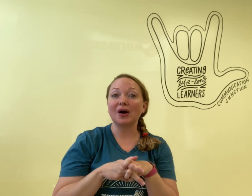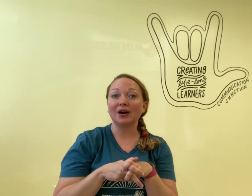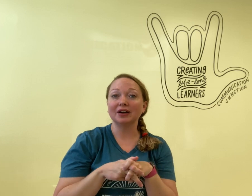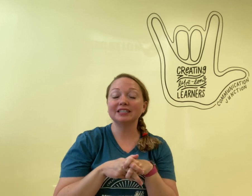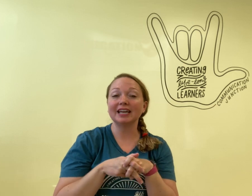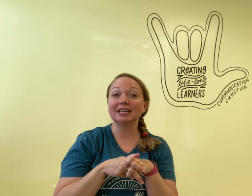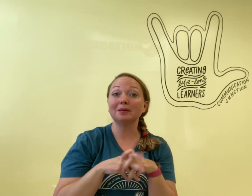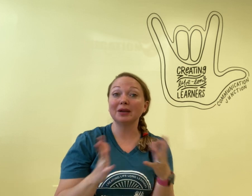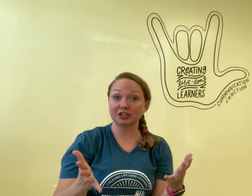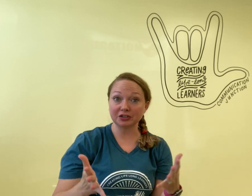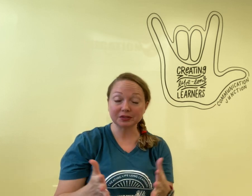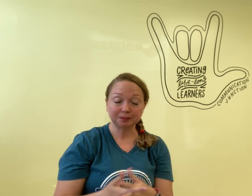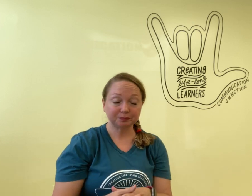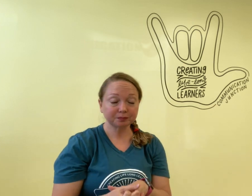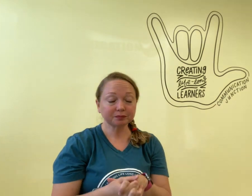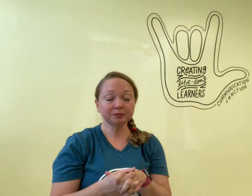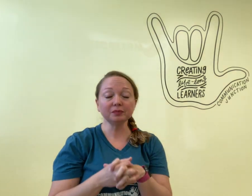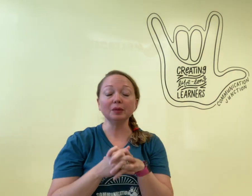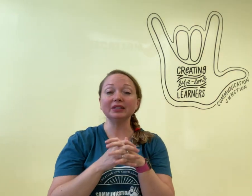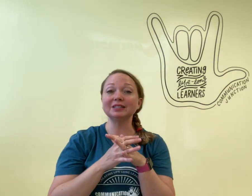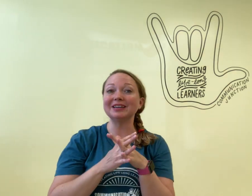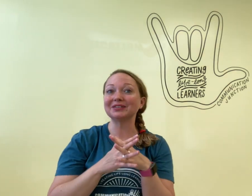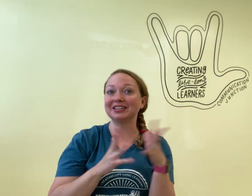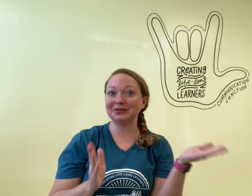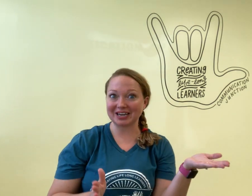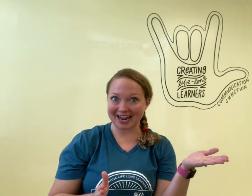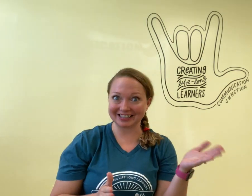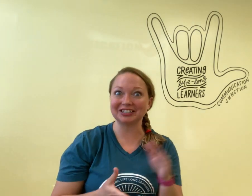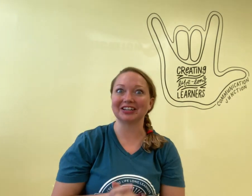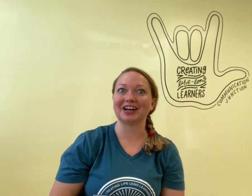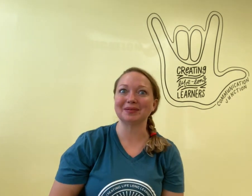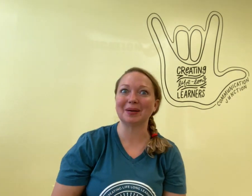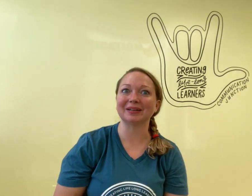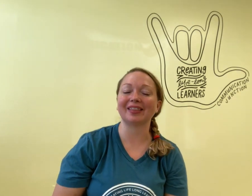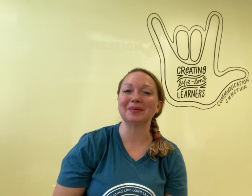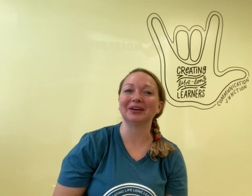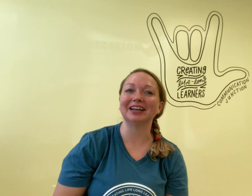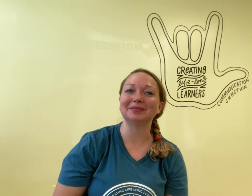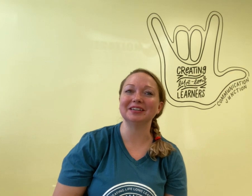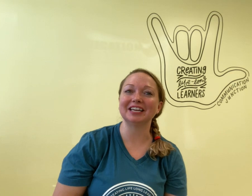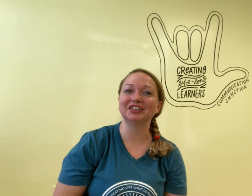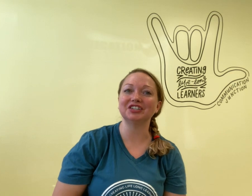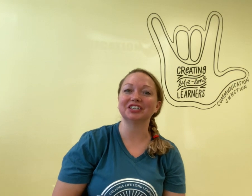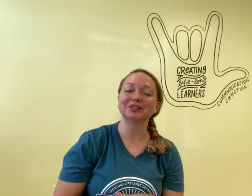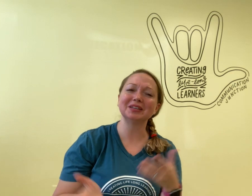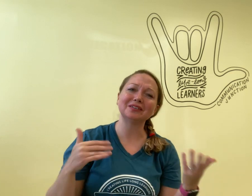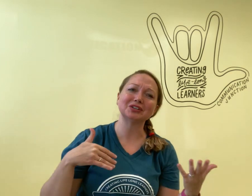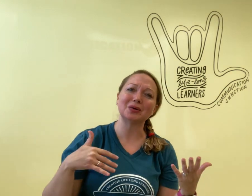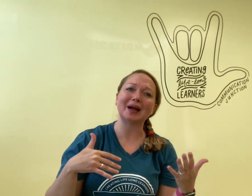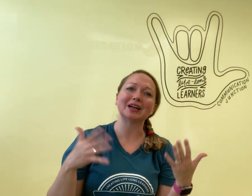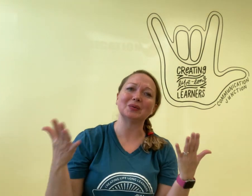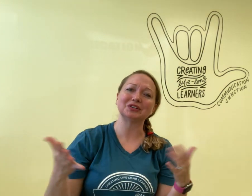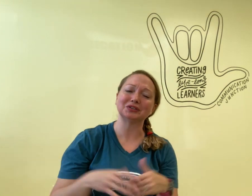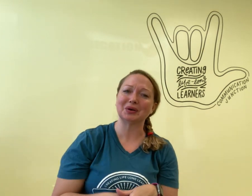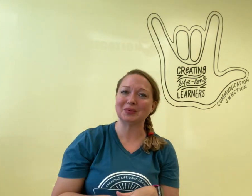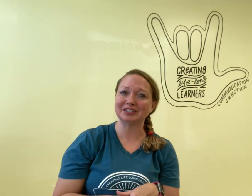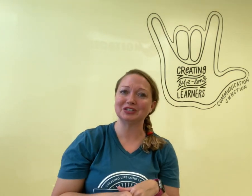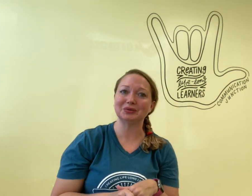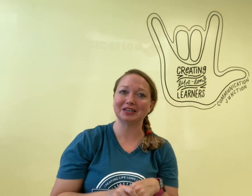are taking pictures, please make sure that you tag the Chillicothe Public Library and Communication Junction. We love to go back and watch your little ones enjoying our